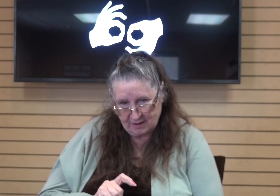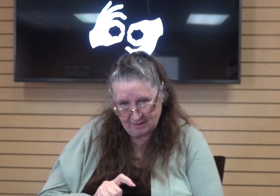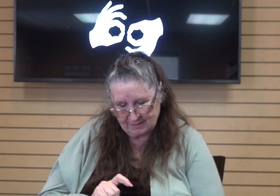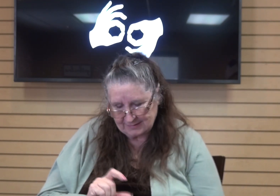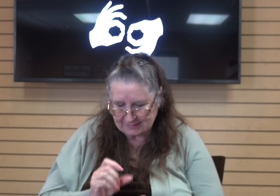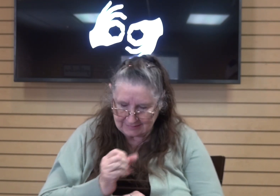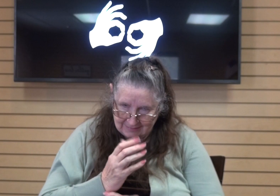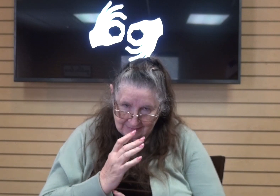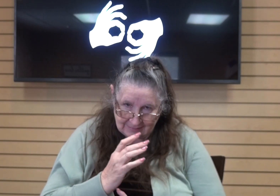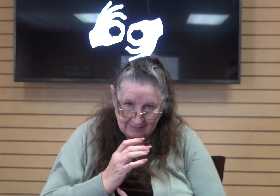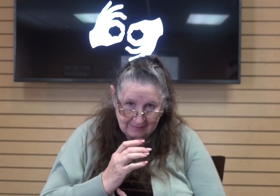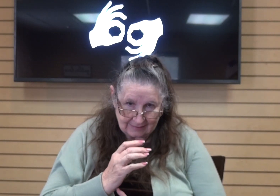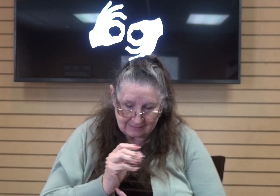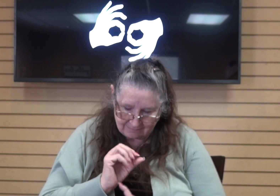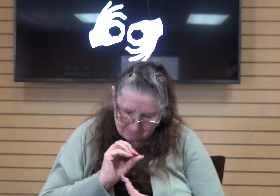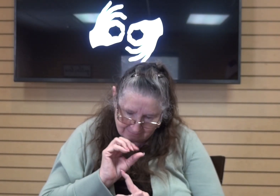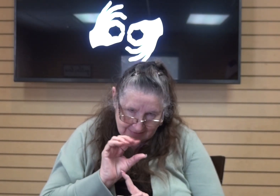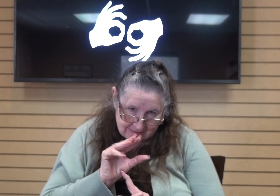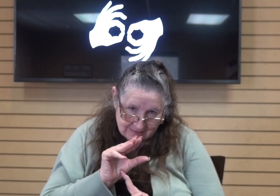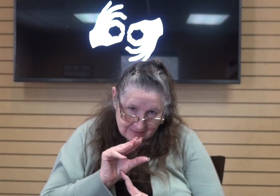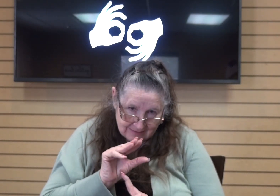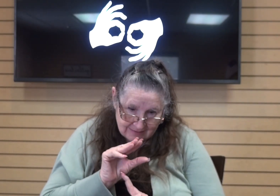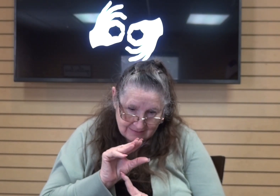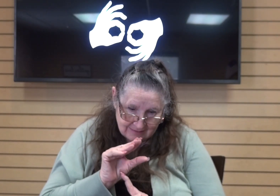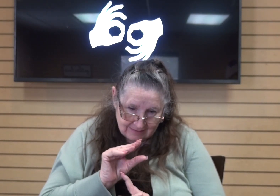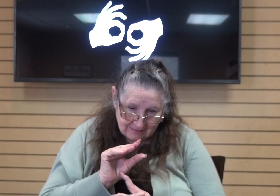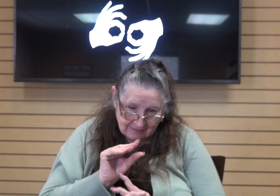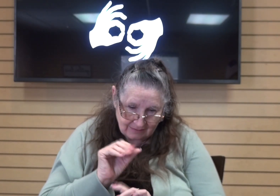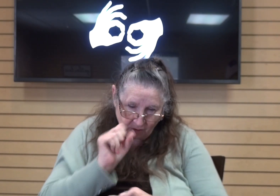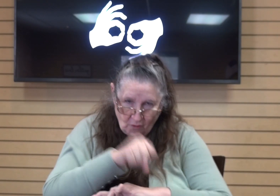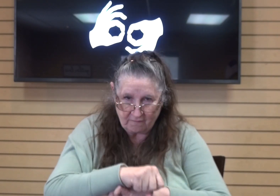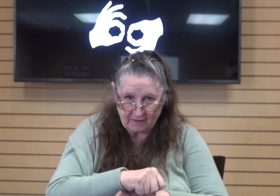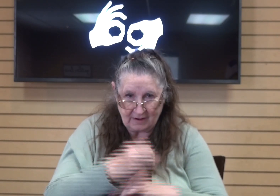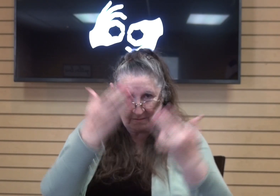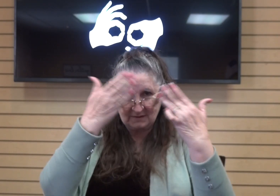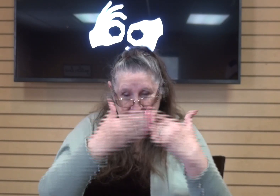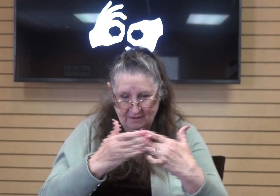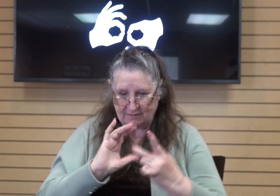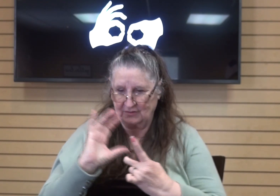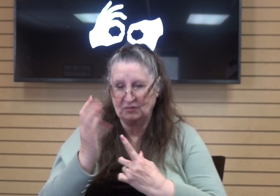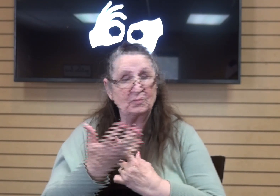little light can overtake the darkness that surrounds it.